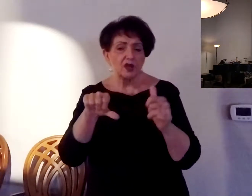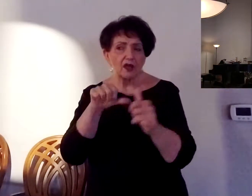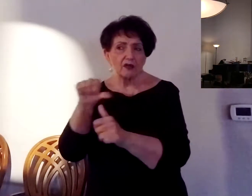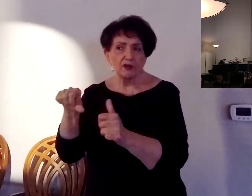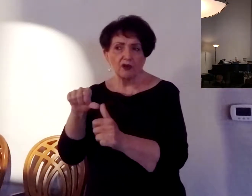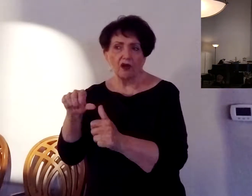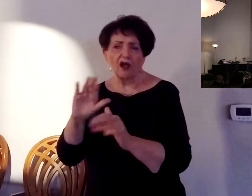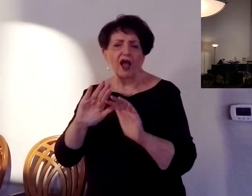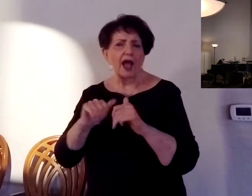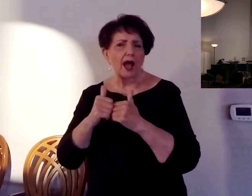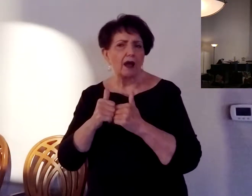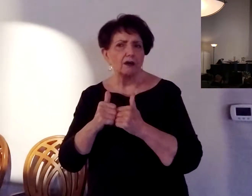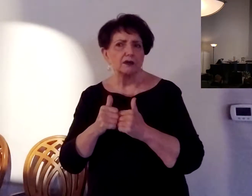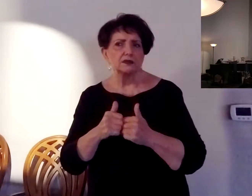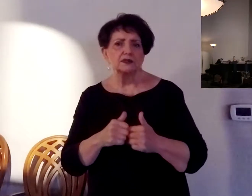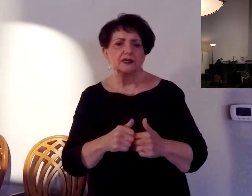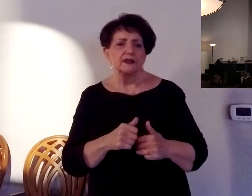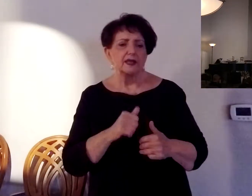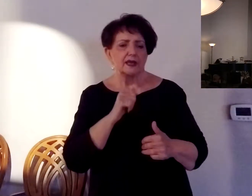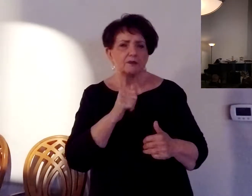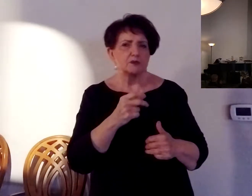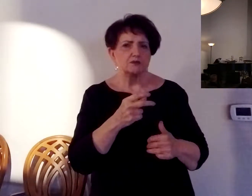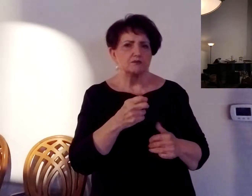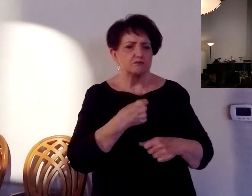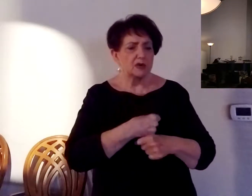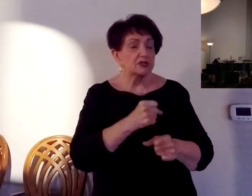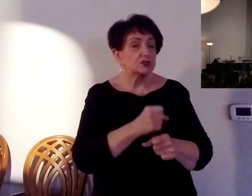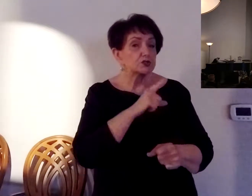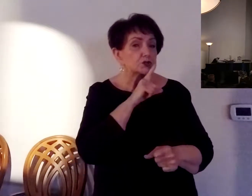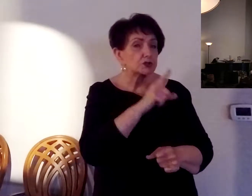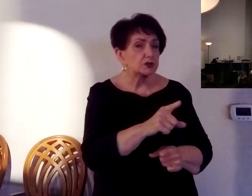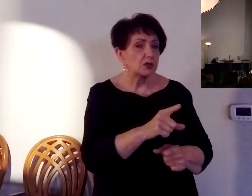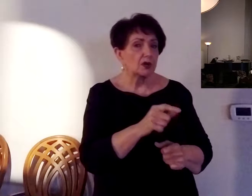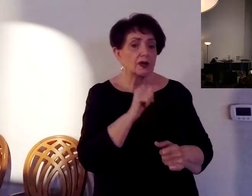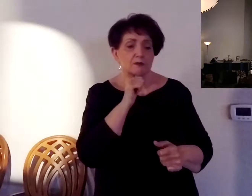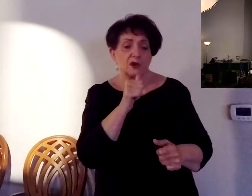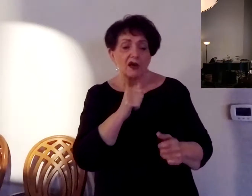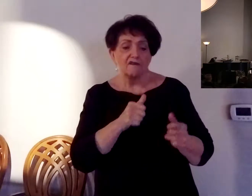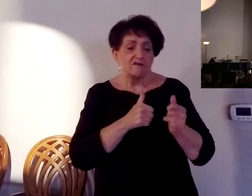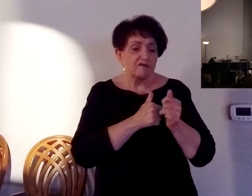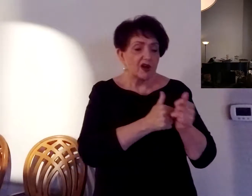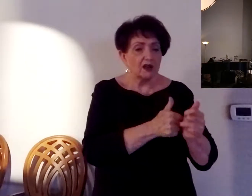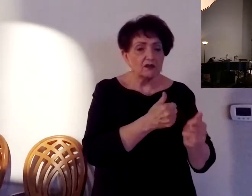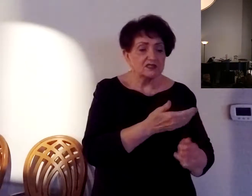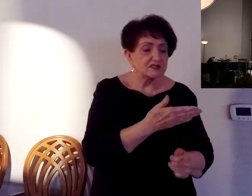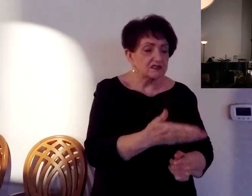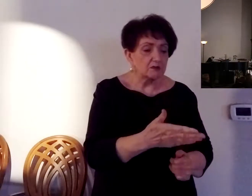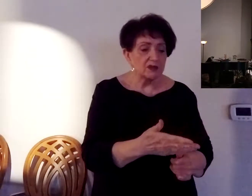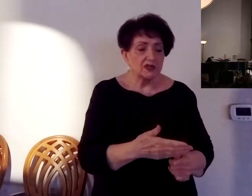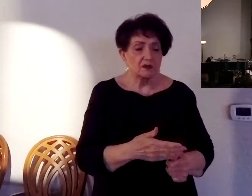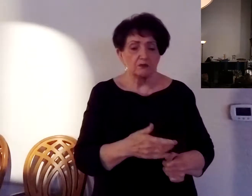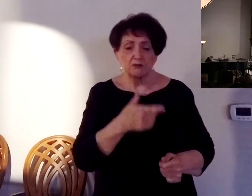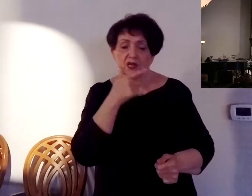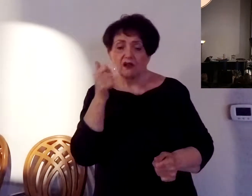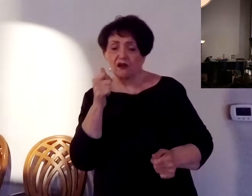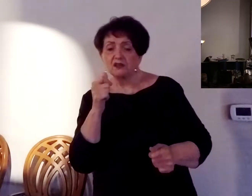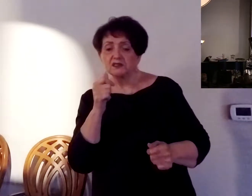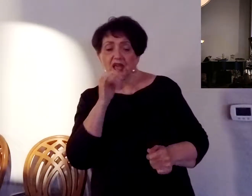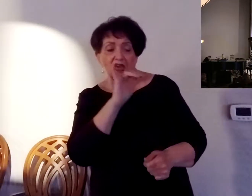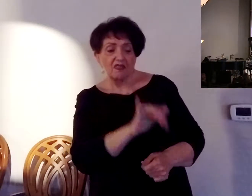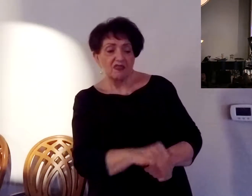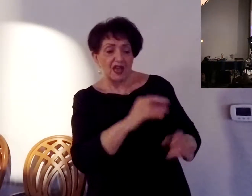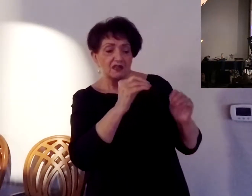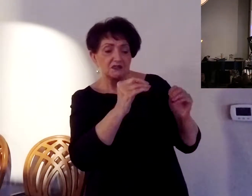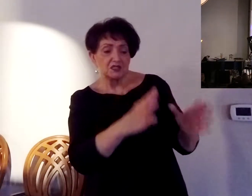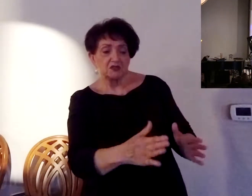I'm not blindly following something, that I'm not saying it because some teacher that I thought was impactful